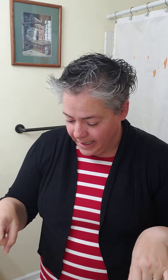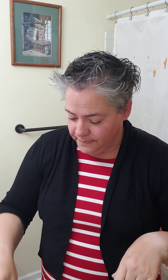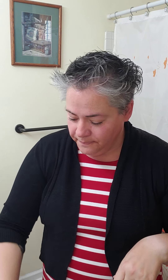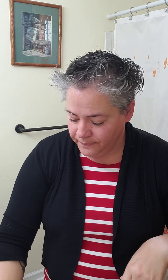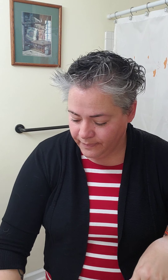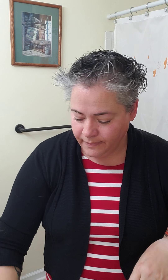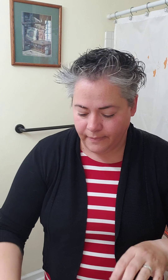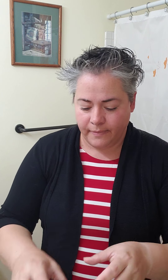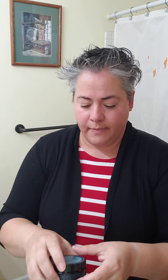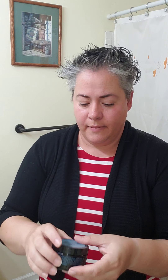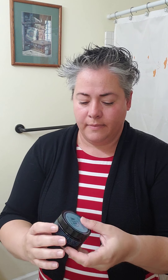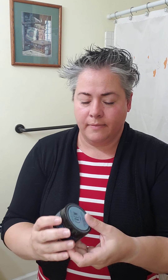can.